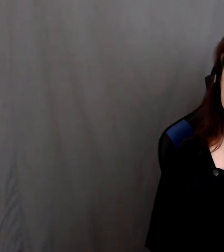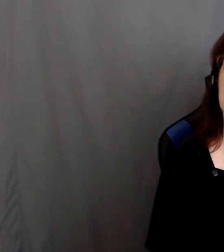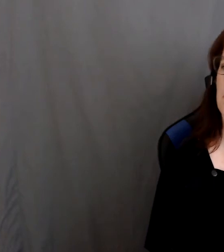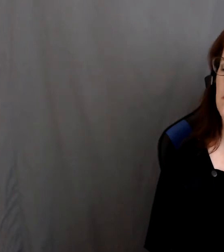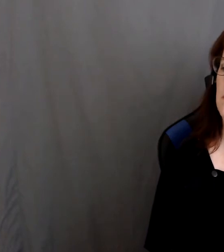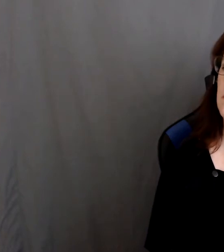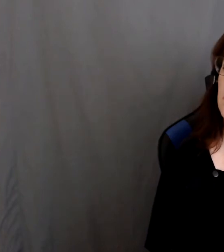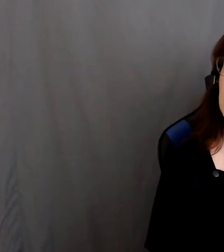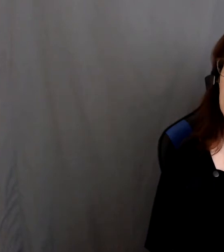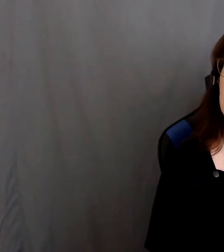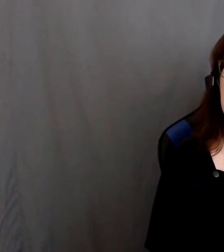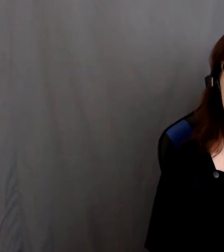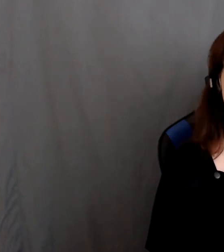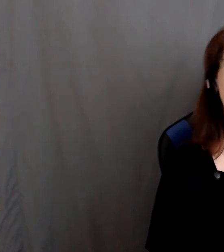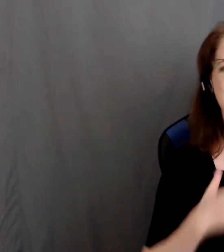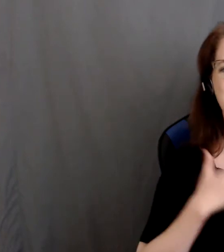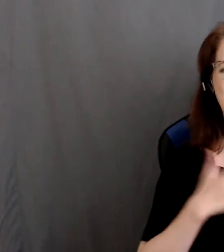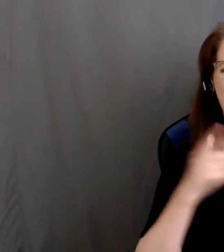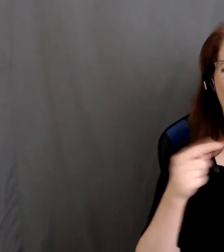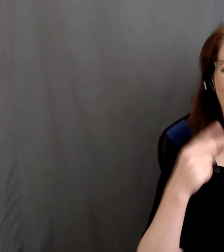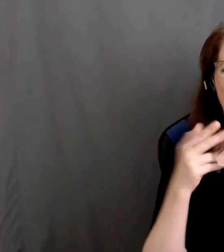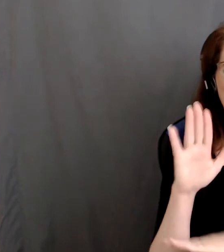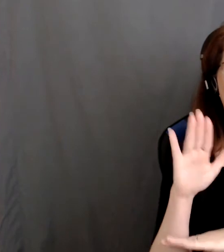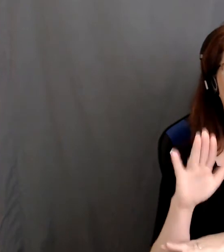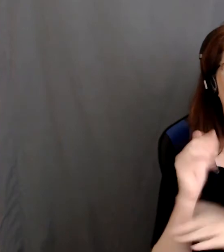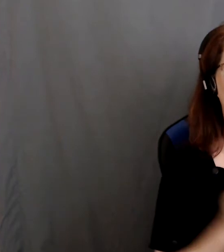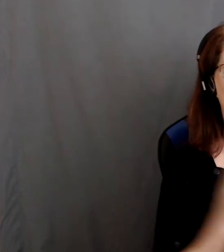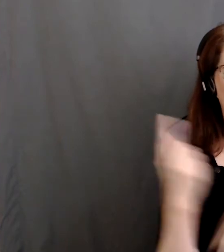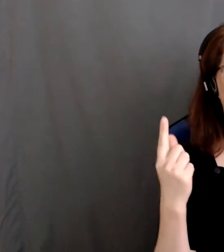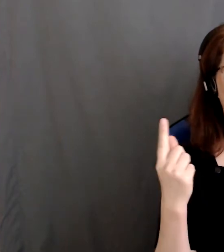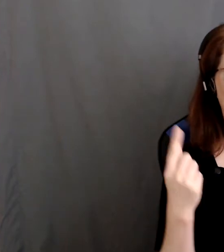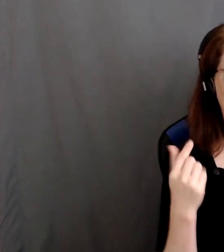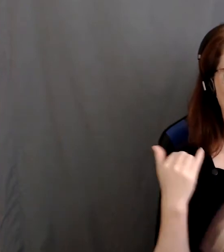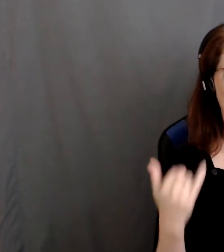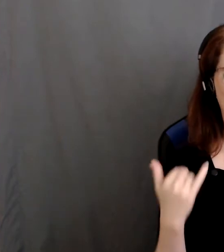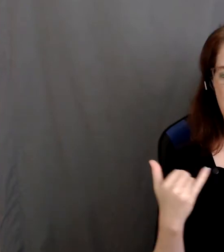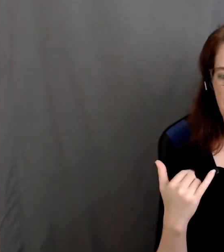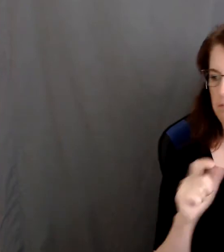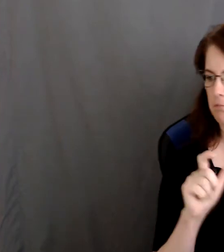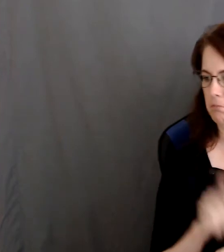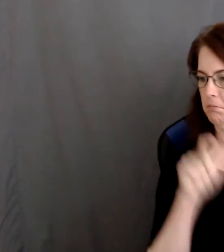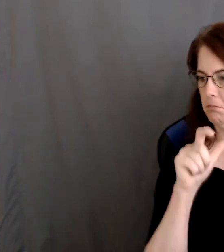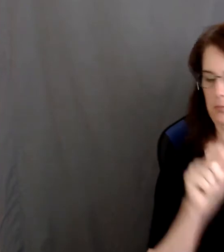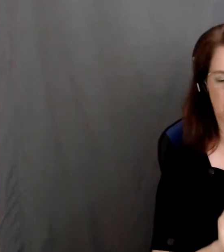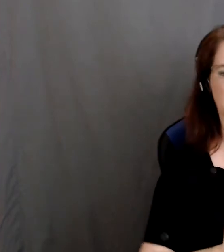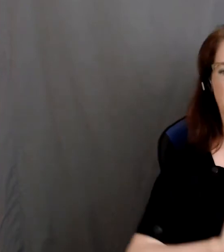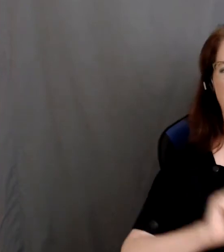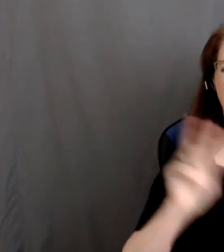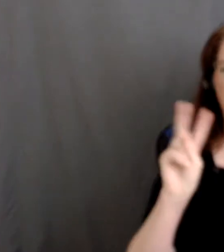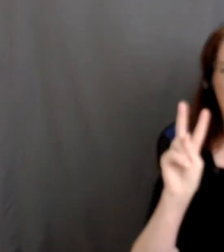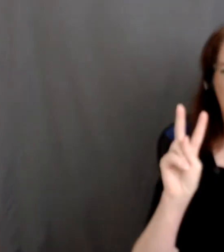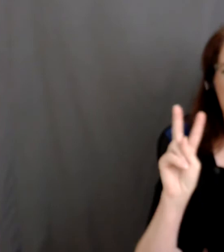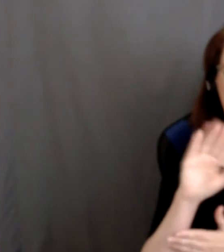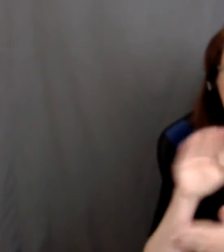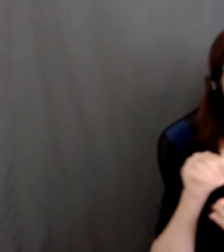Well, good Thursday afternoon, everyone. It is right at 2 o'clock Central